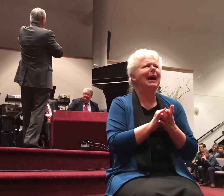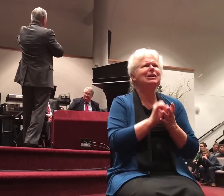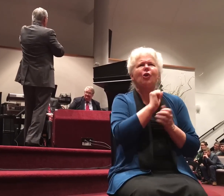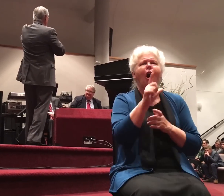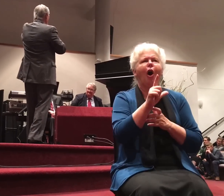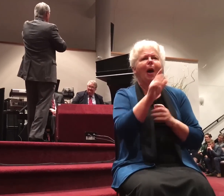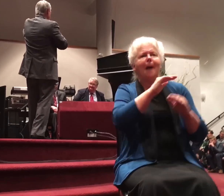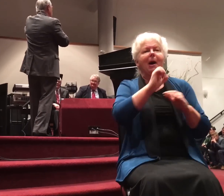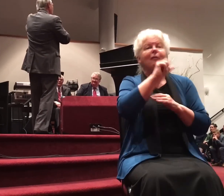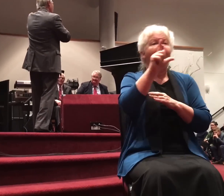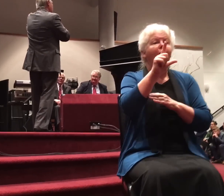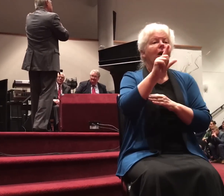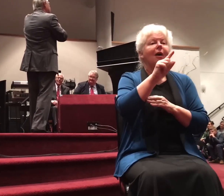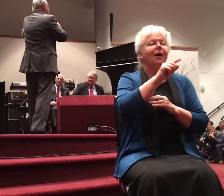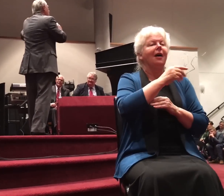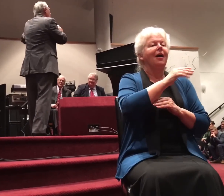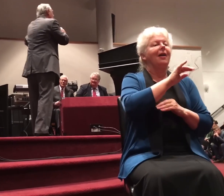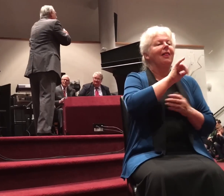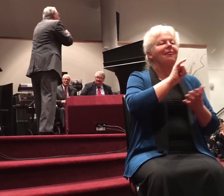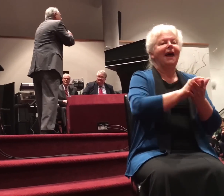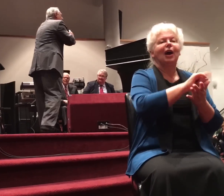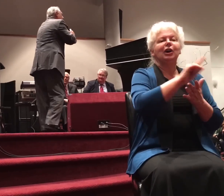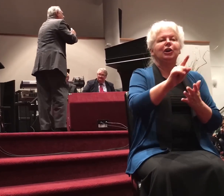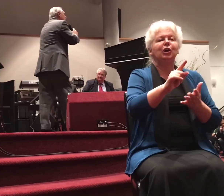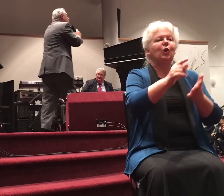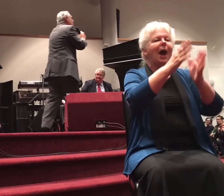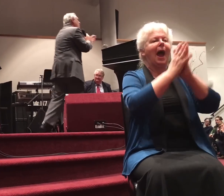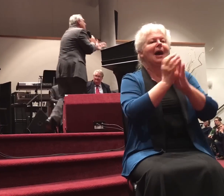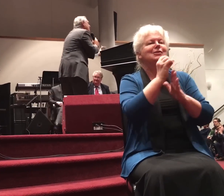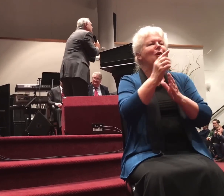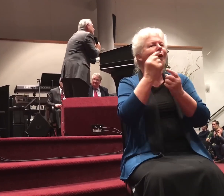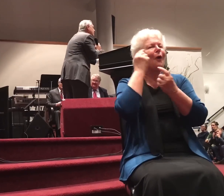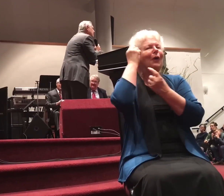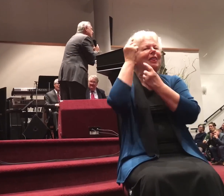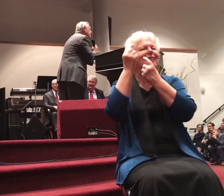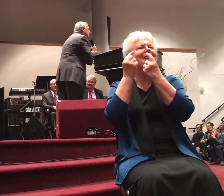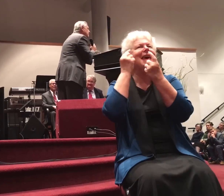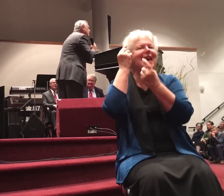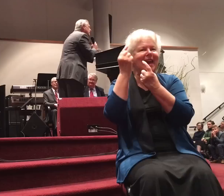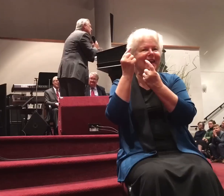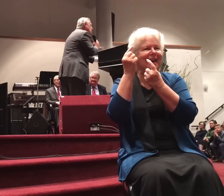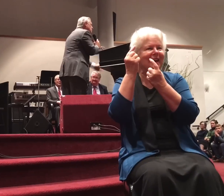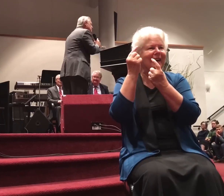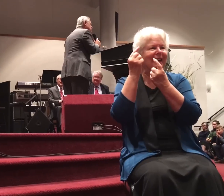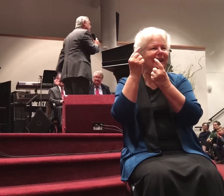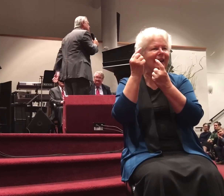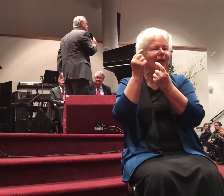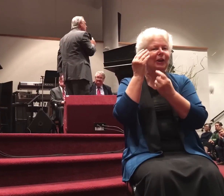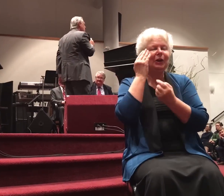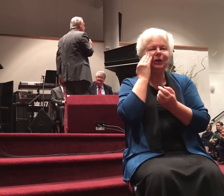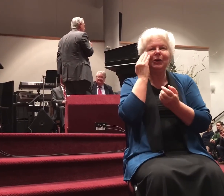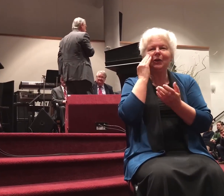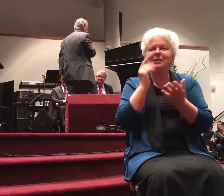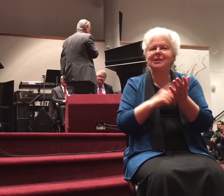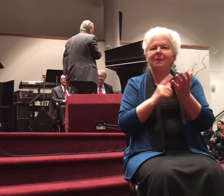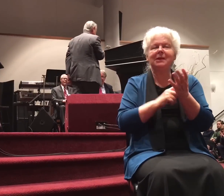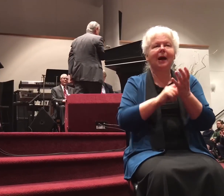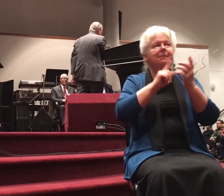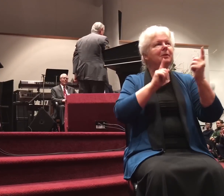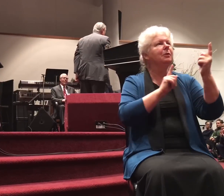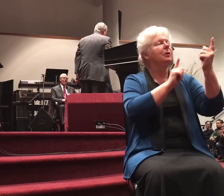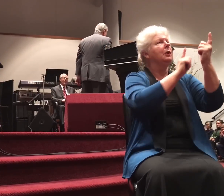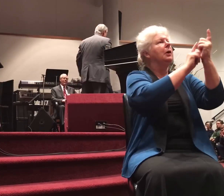says, above all that you ask or think. You know, sometimes we go to God in